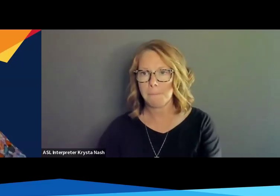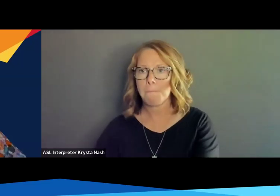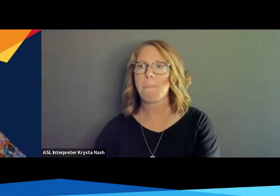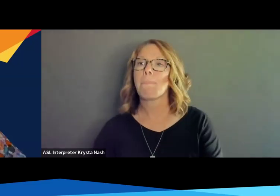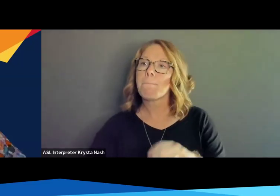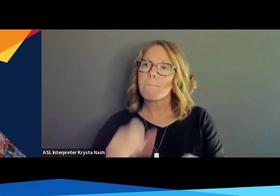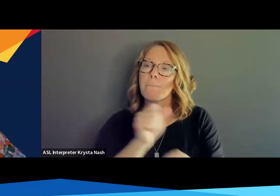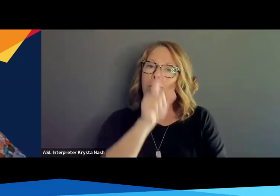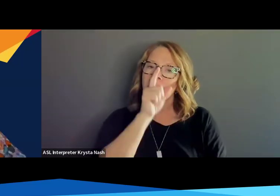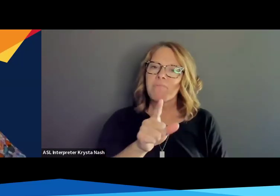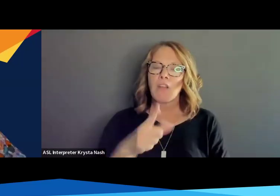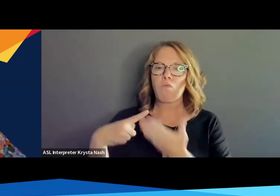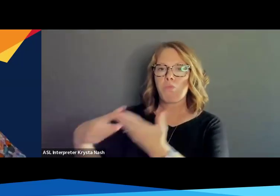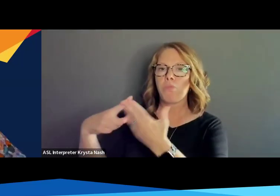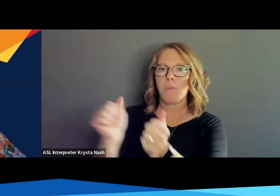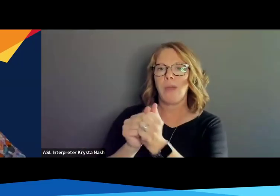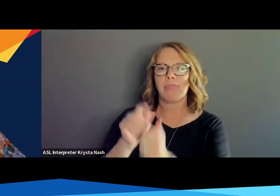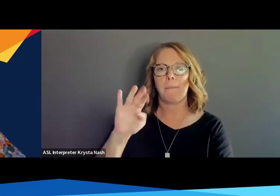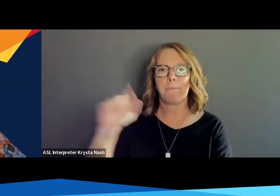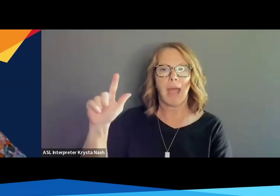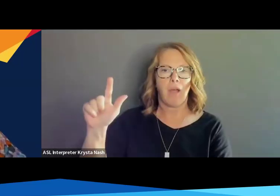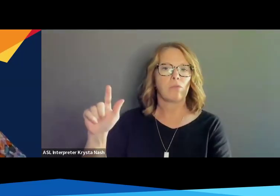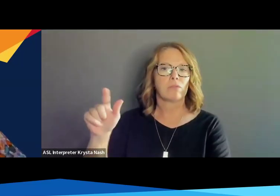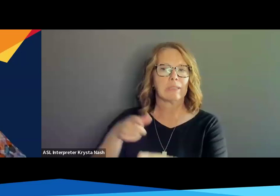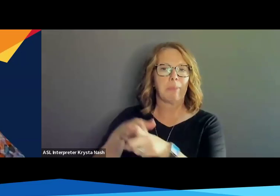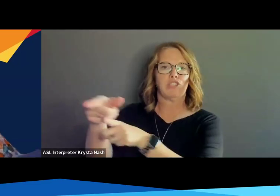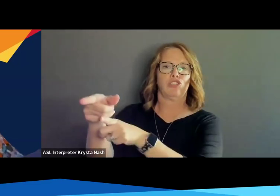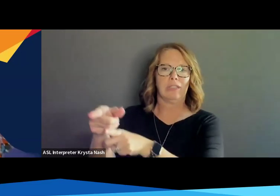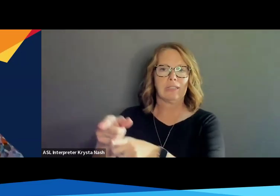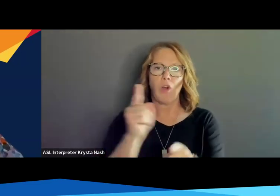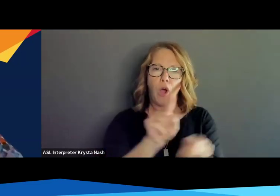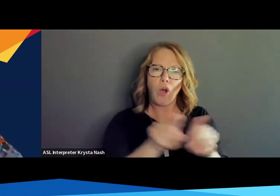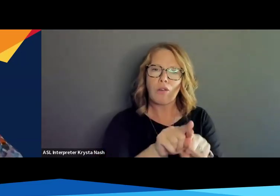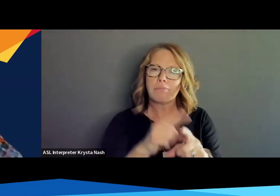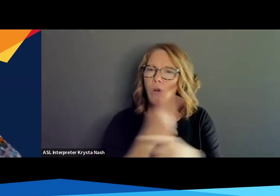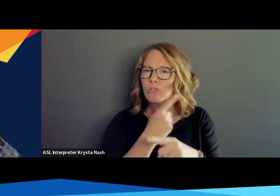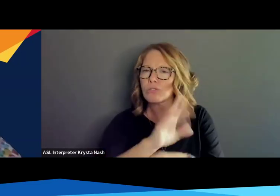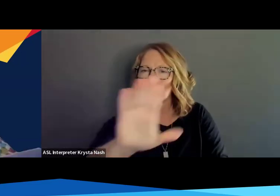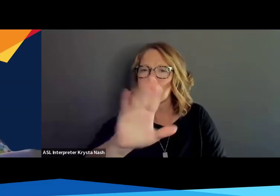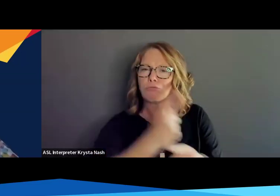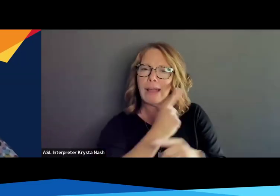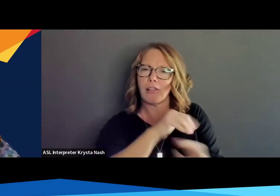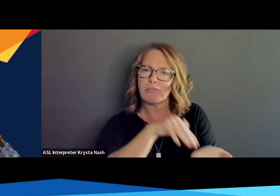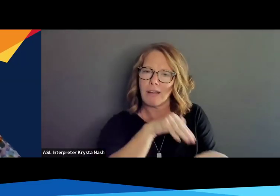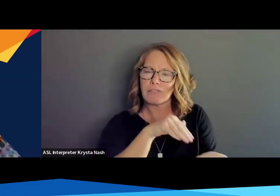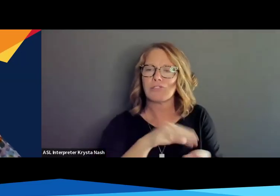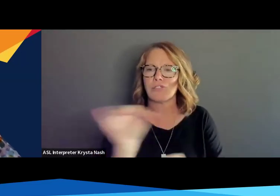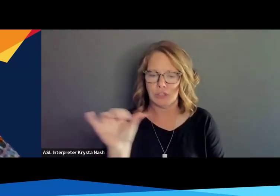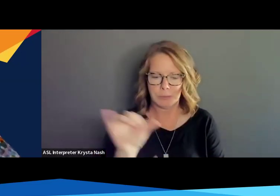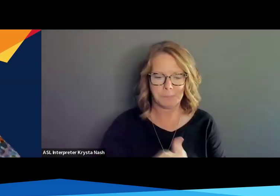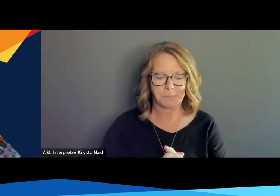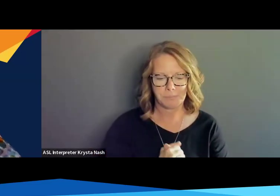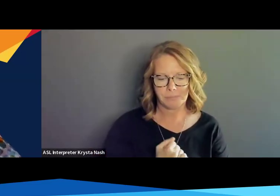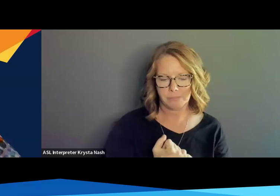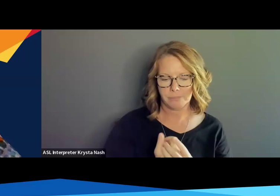sure and talk to a bowel specialist, talk to your regular healthcare professional and get